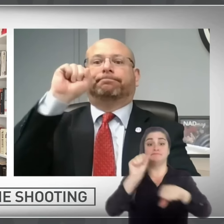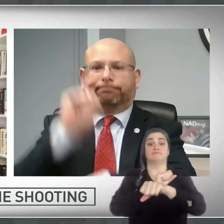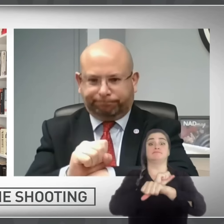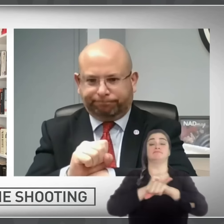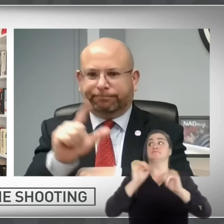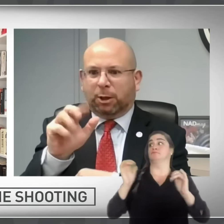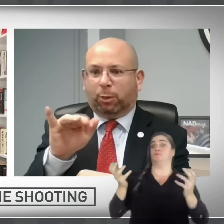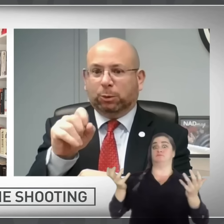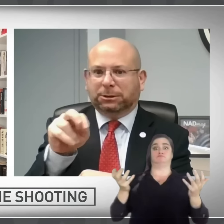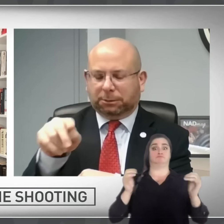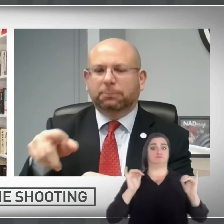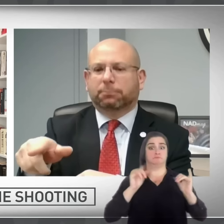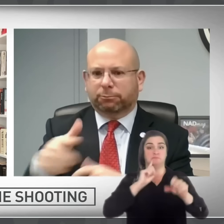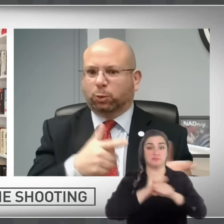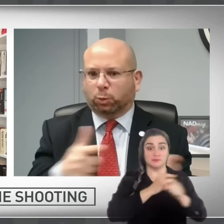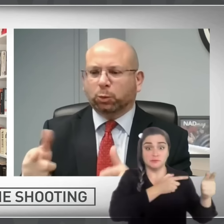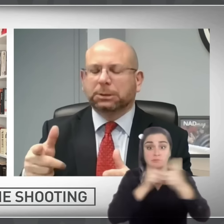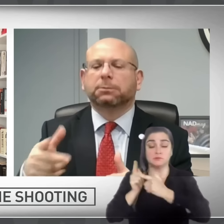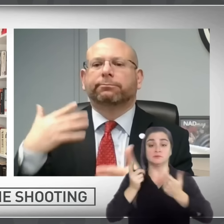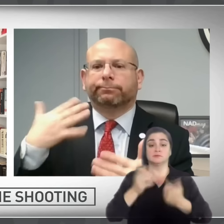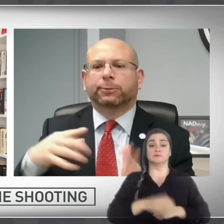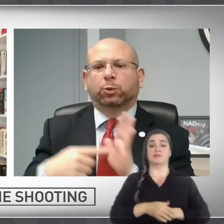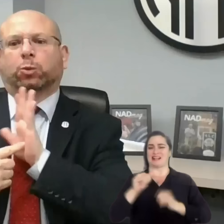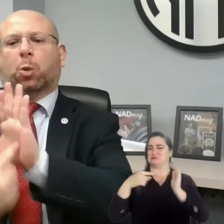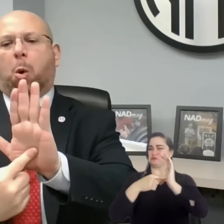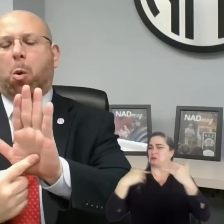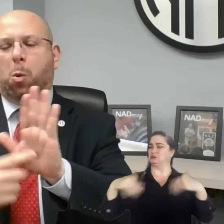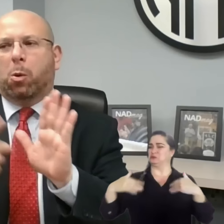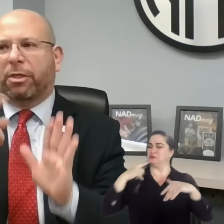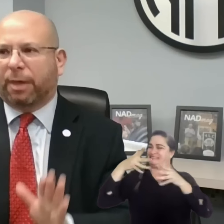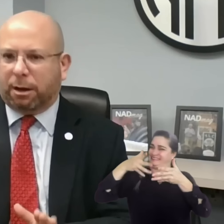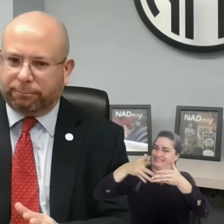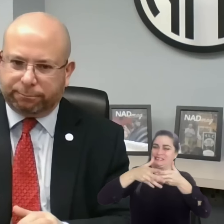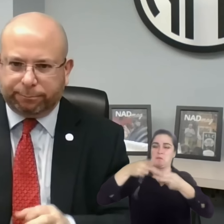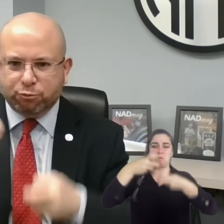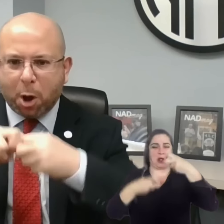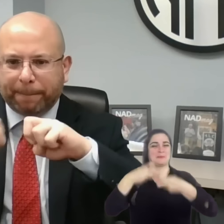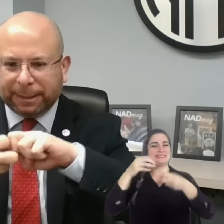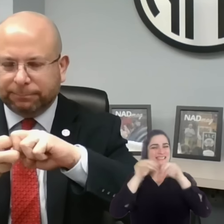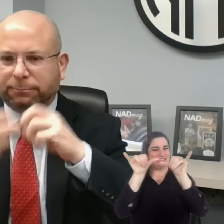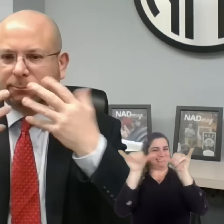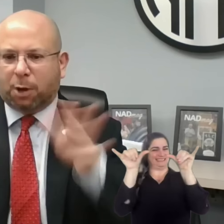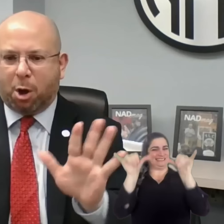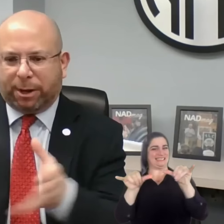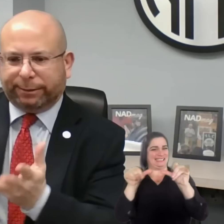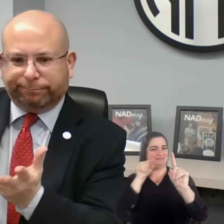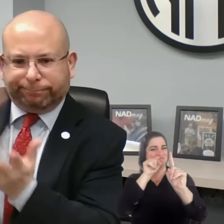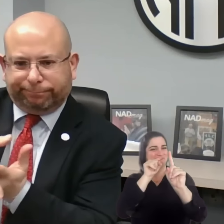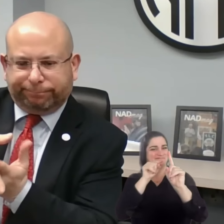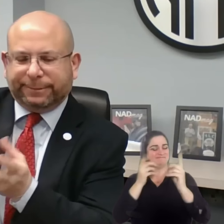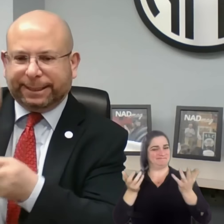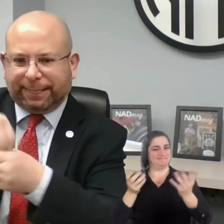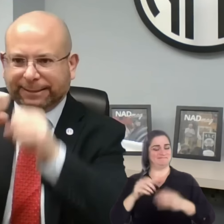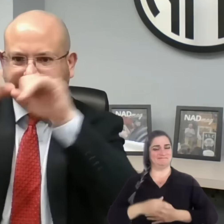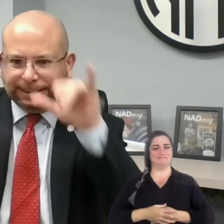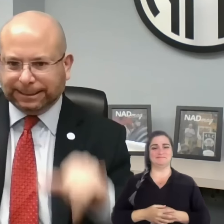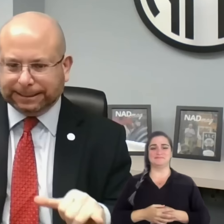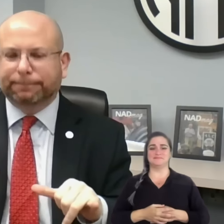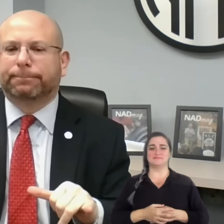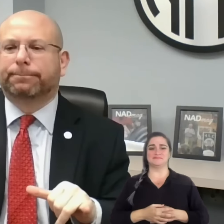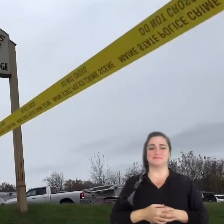often, we are at the end of the communication loop, and we are the last to know. Indeed, in the Lewiston shooting, this is another demonstration of the problem rooted